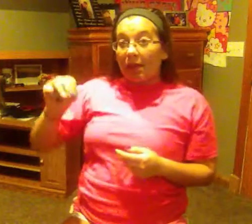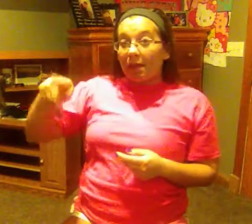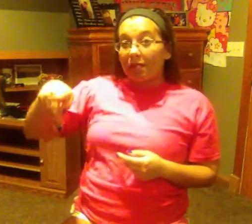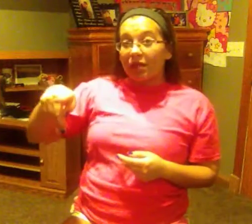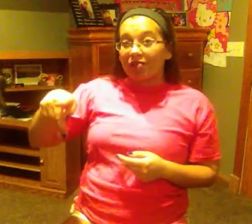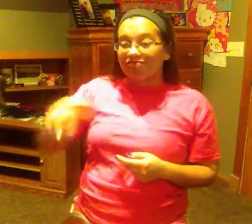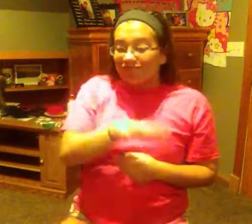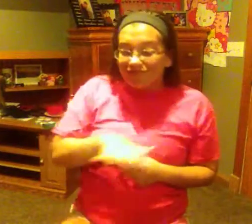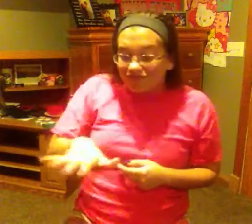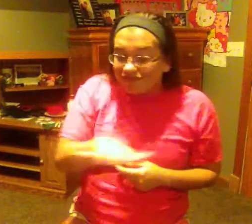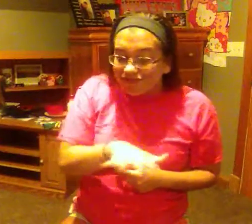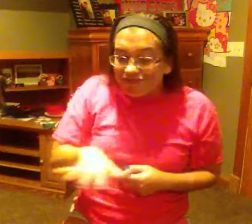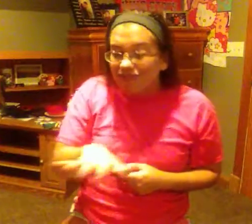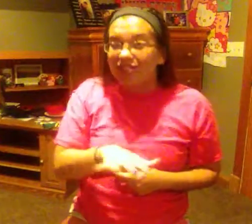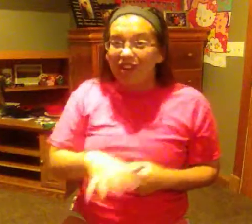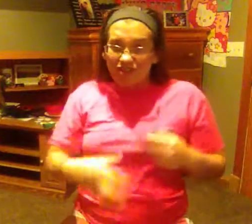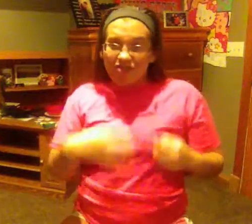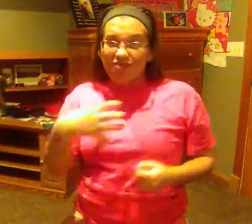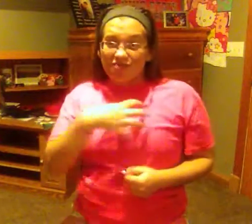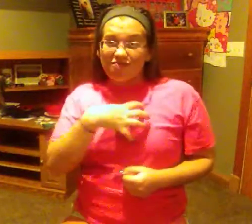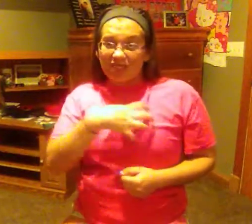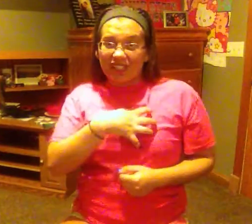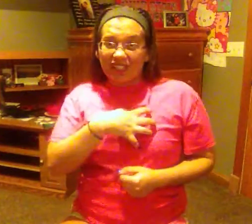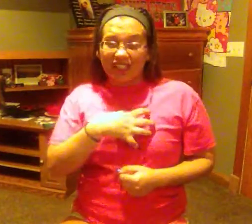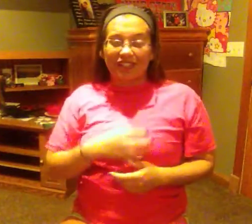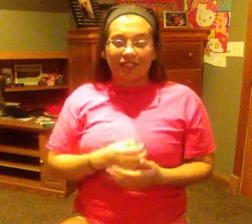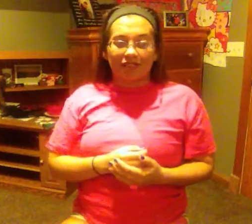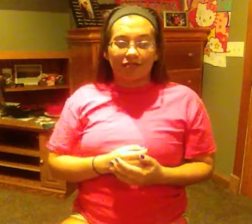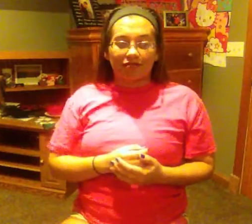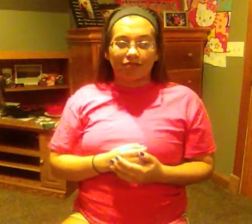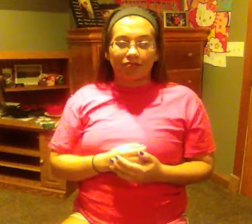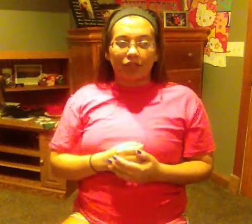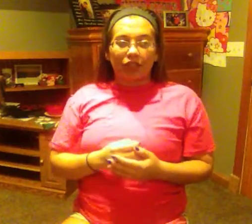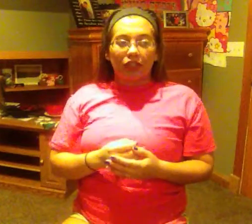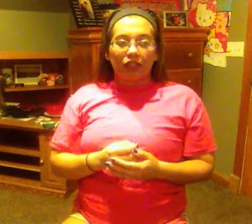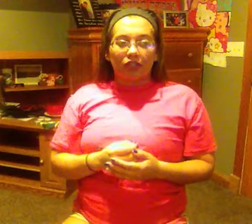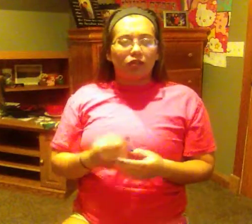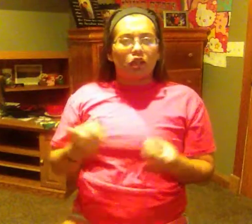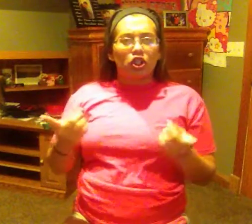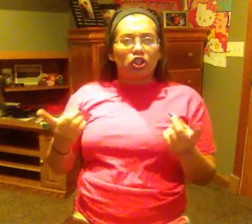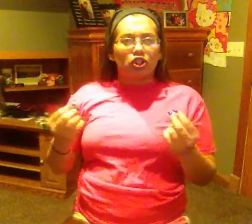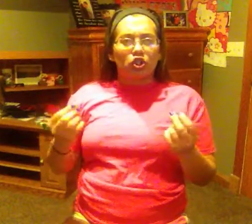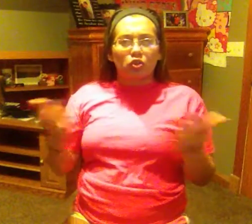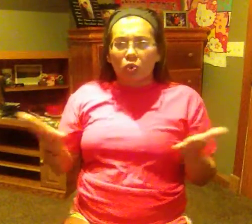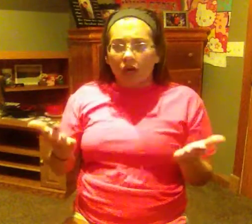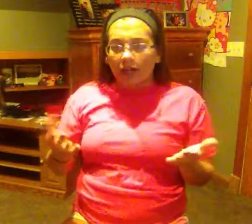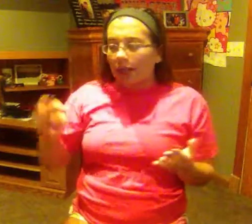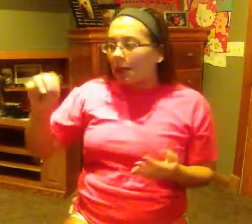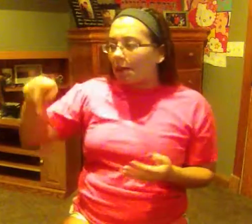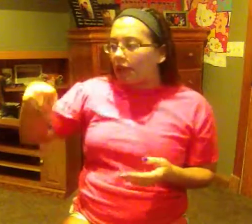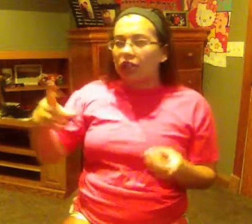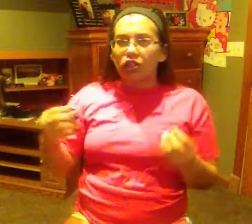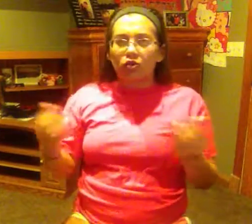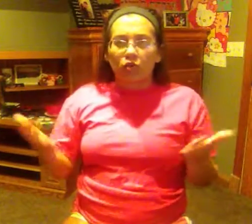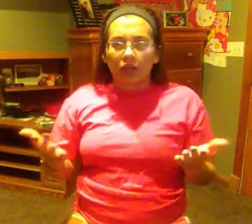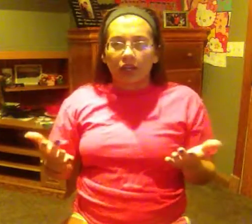the battlefield, you'll conduct area security, guard senior officers, and work with intelligence personnel in dealing with prisoners of war.